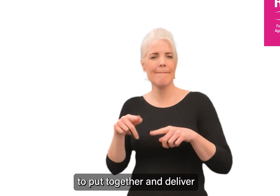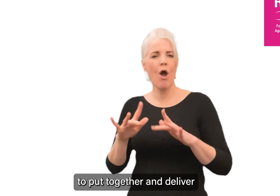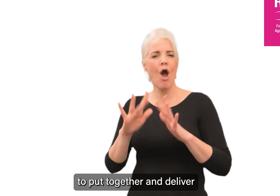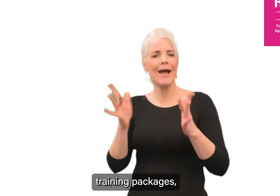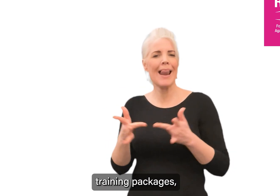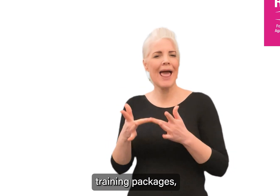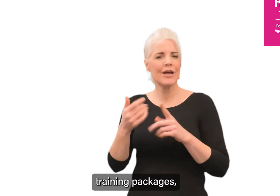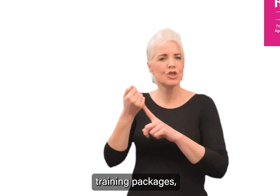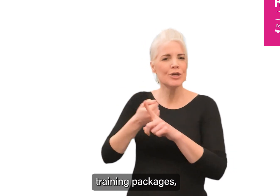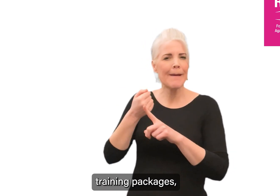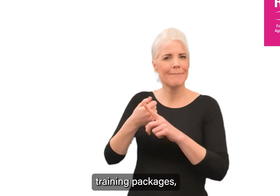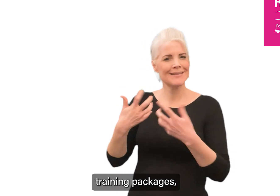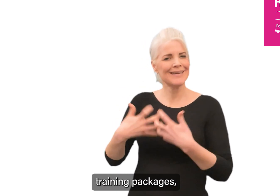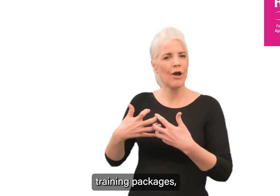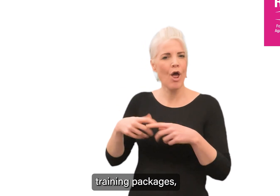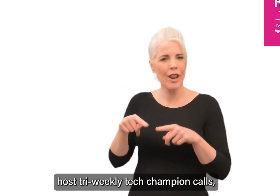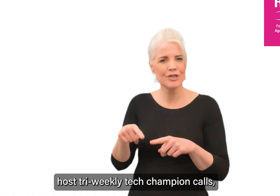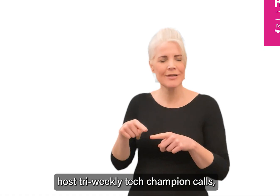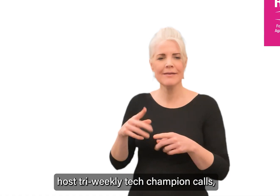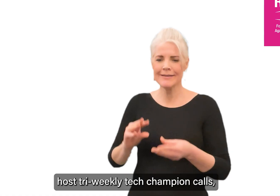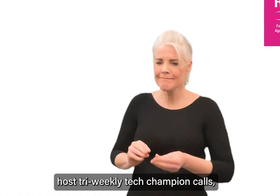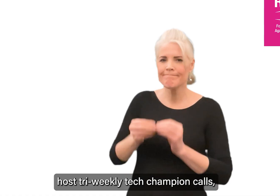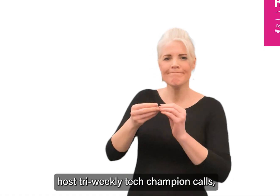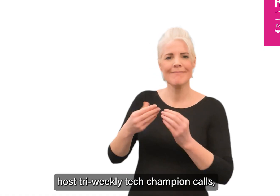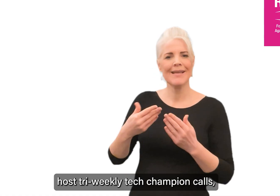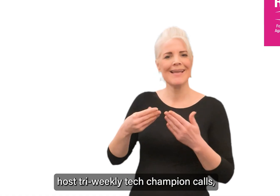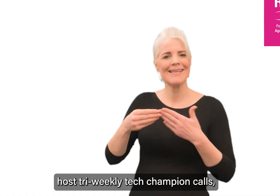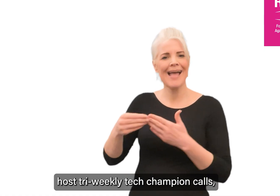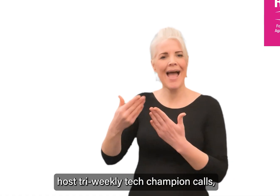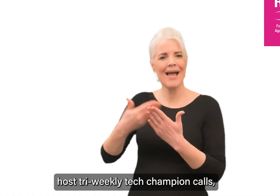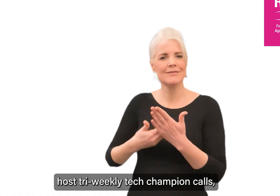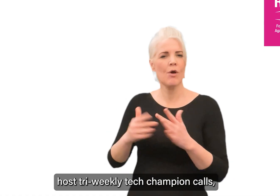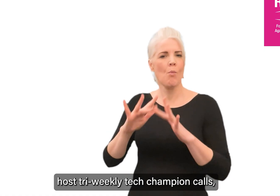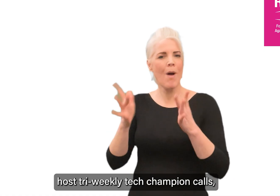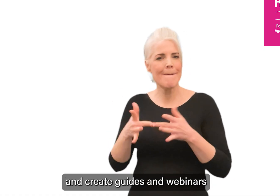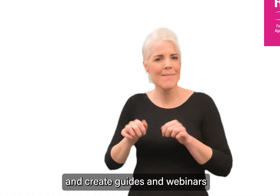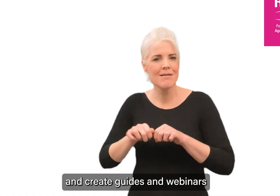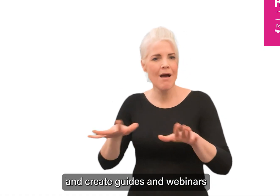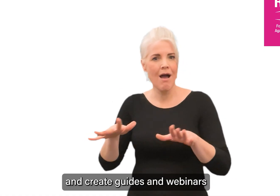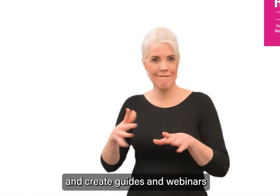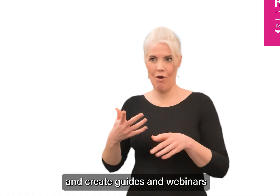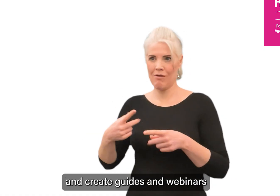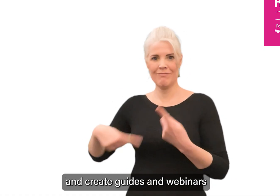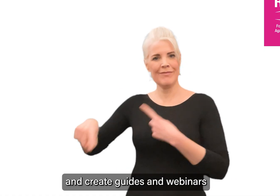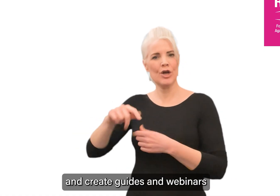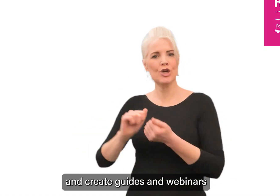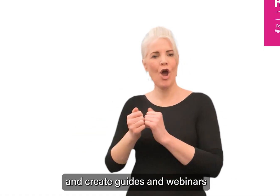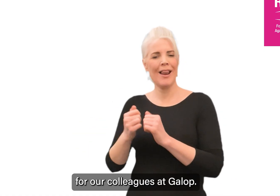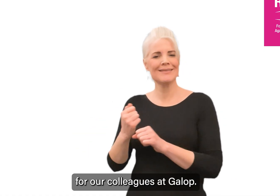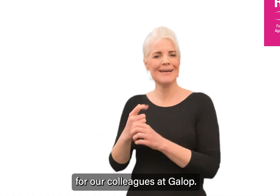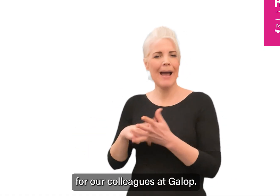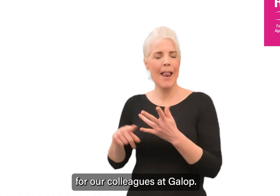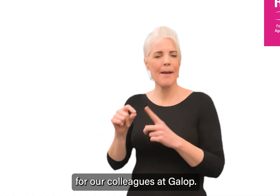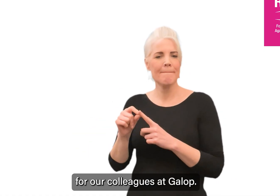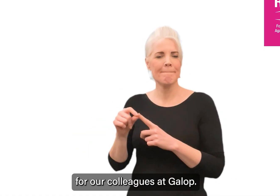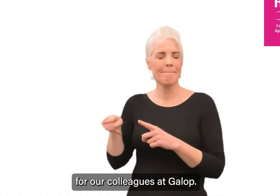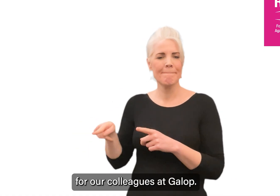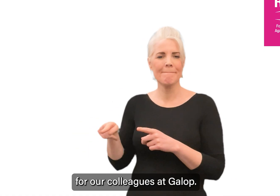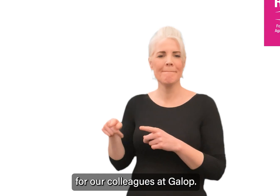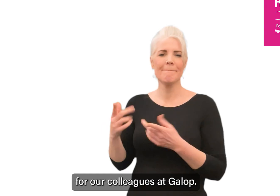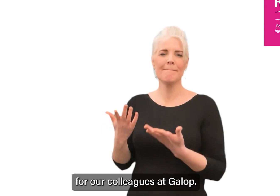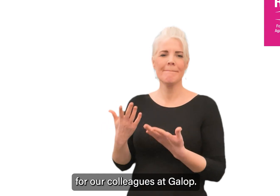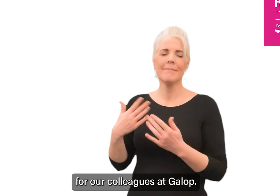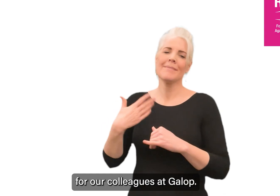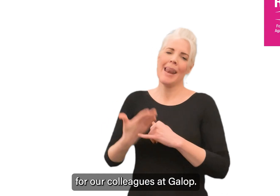together and deliver training packages, host tri-weekly tech champion calls, and create guides and webinars for our colleagues at Gallup.